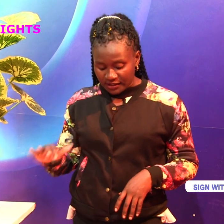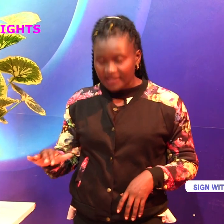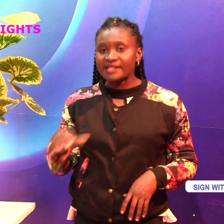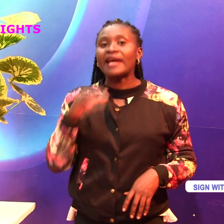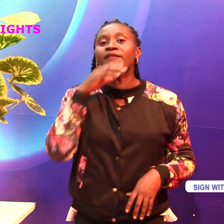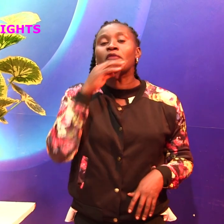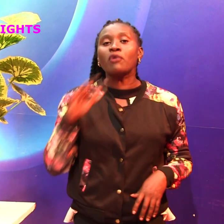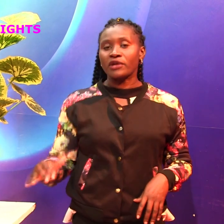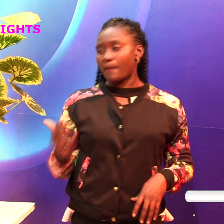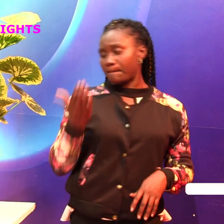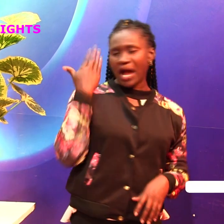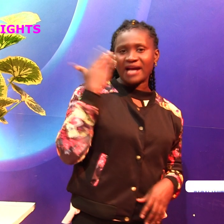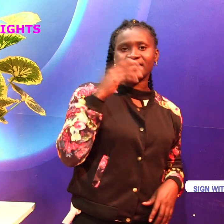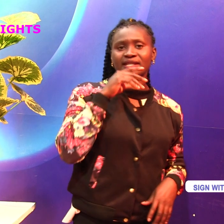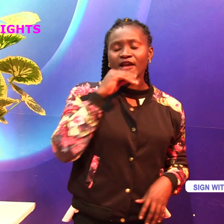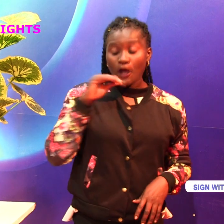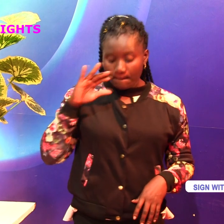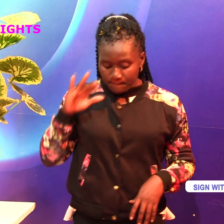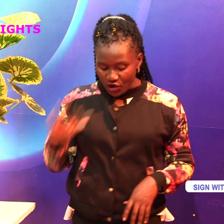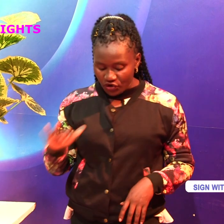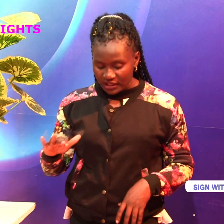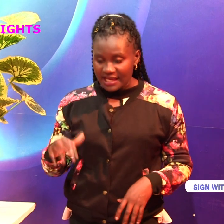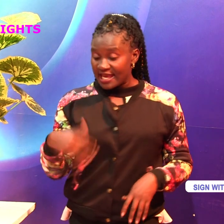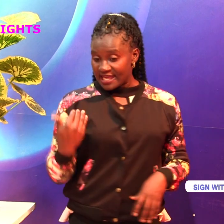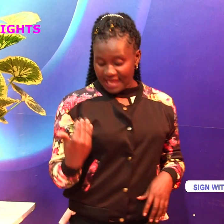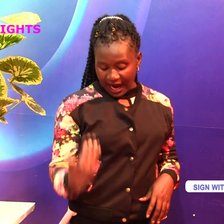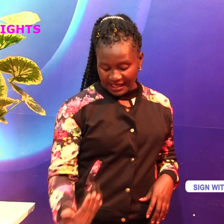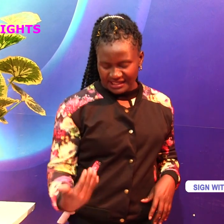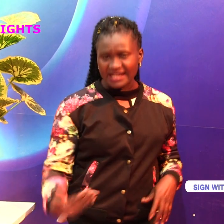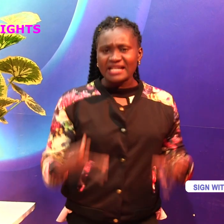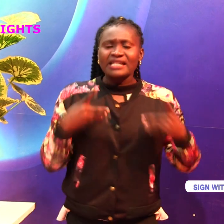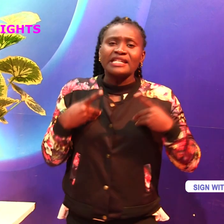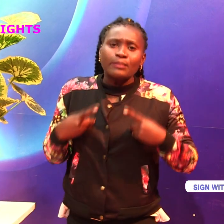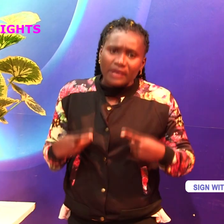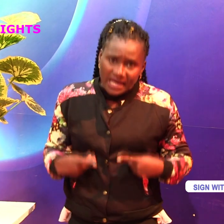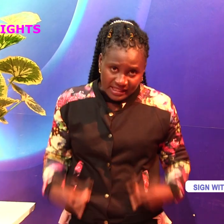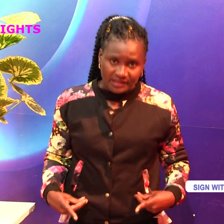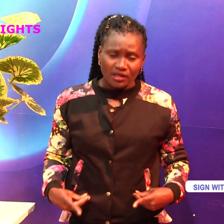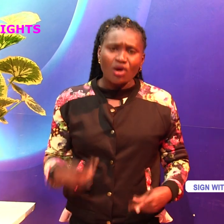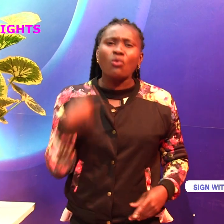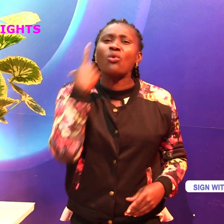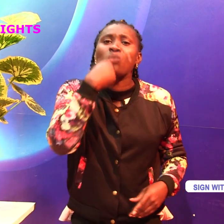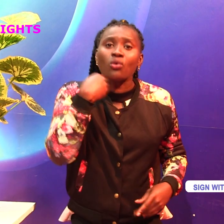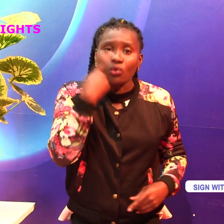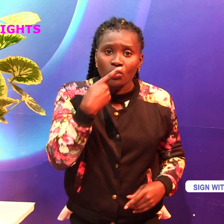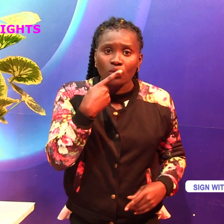This is a sign for boy. Past. Boy. Young. Depressed. Woo. With